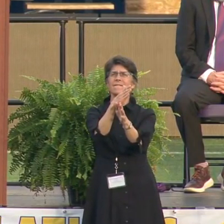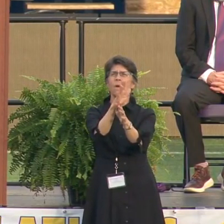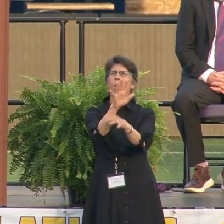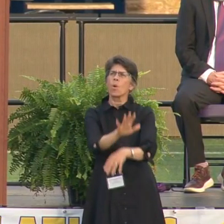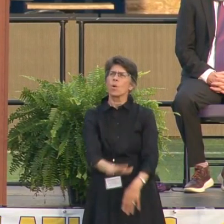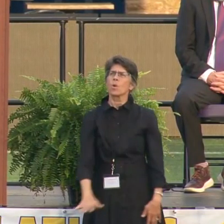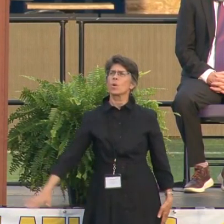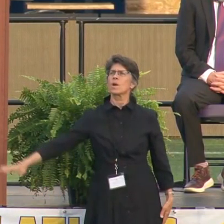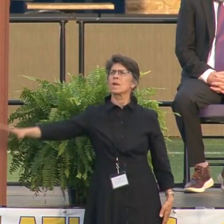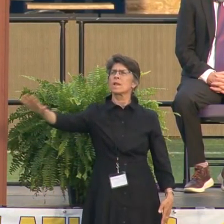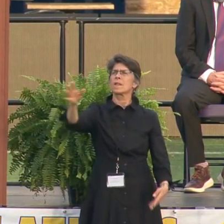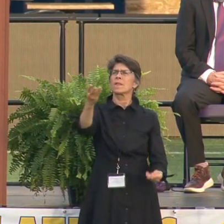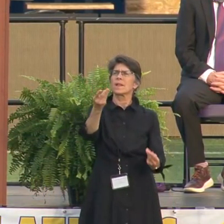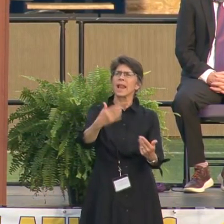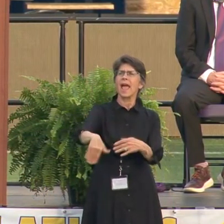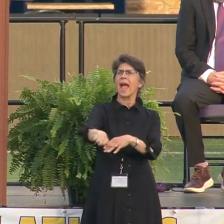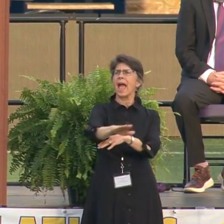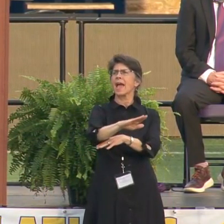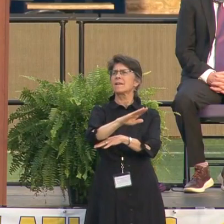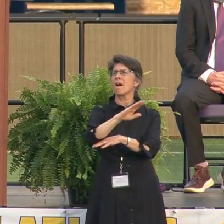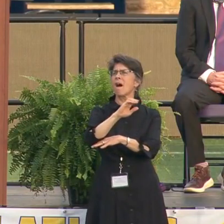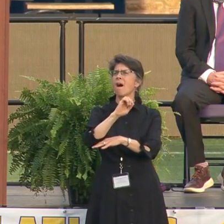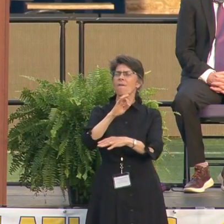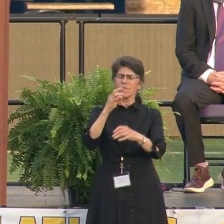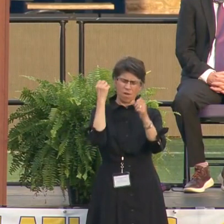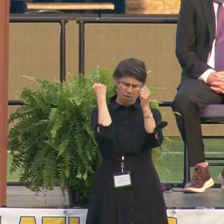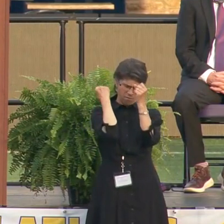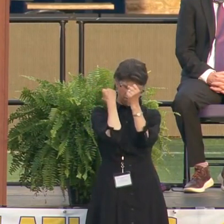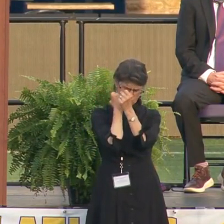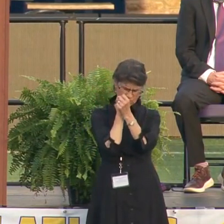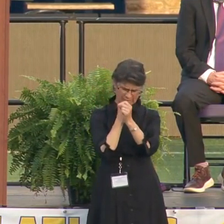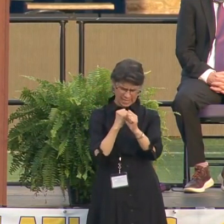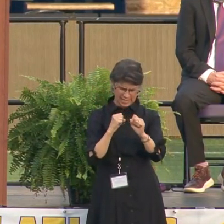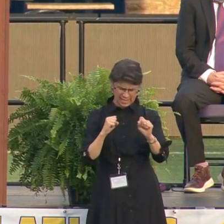wave o'er the land of the